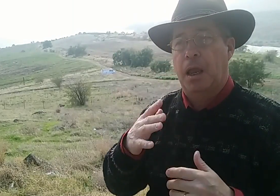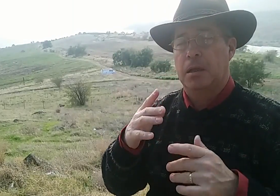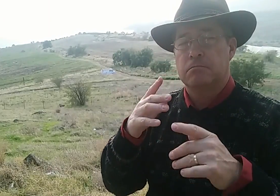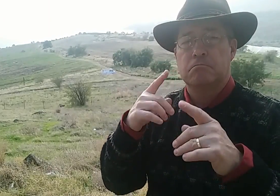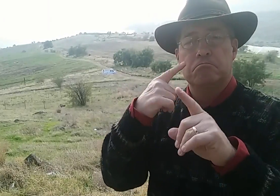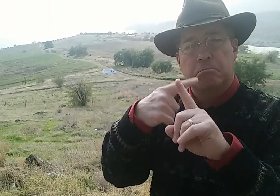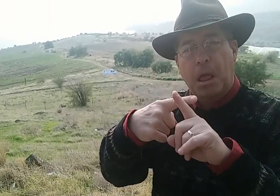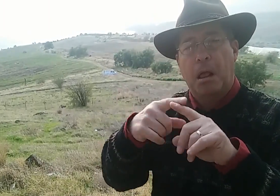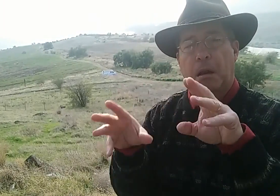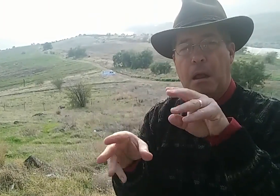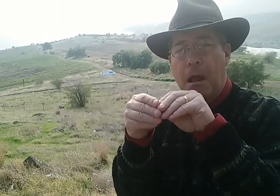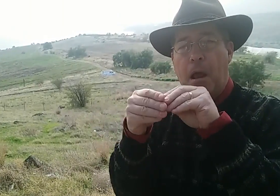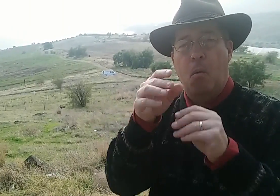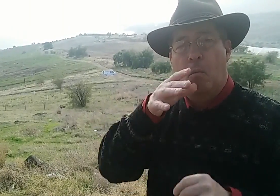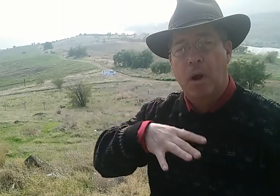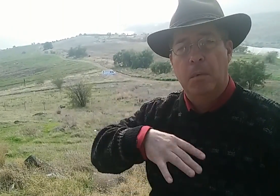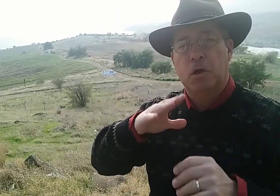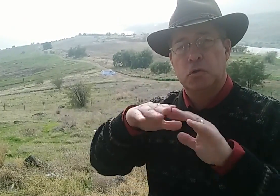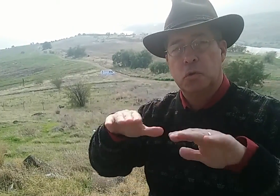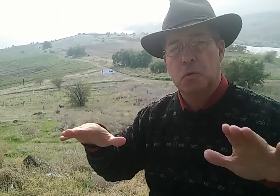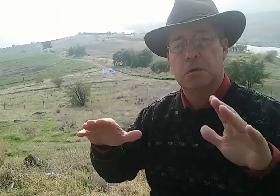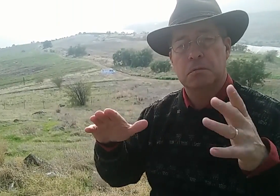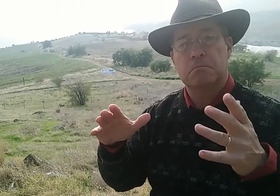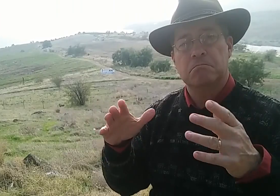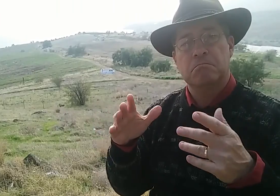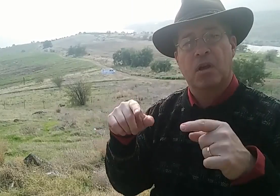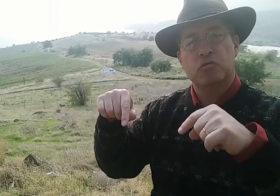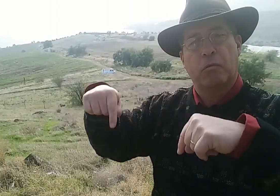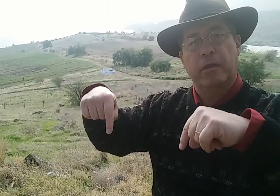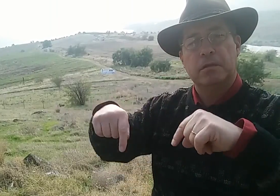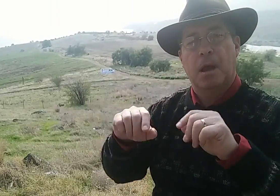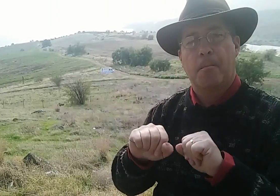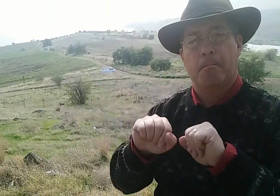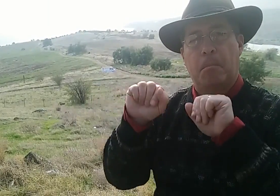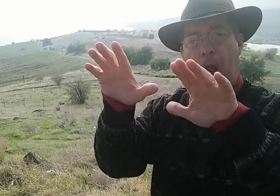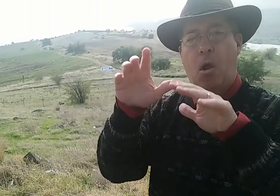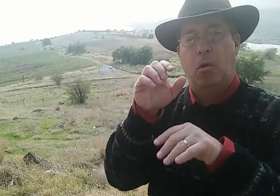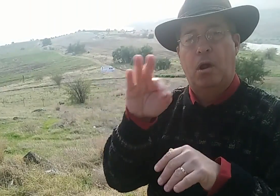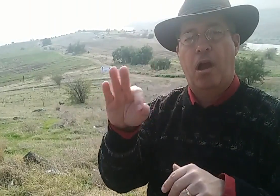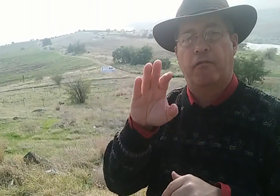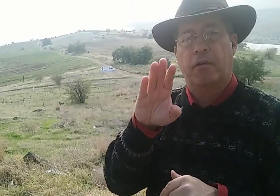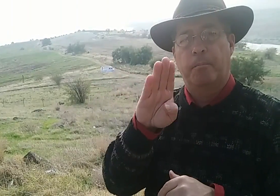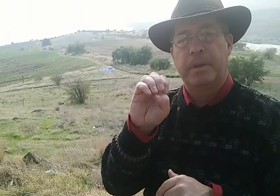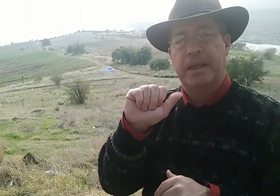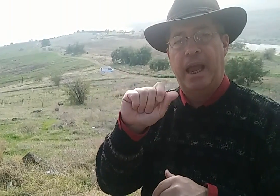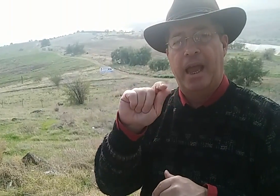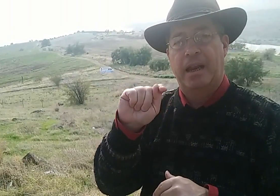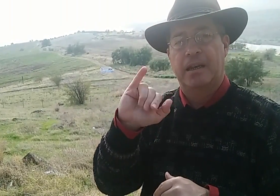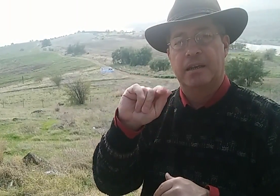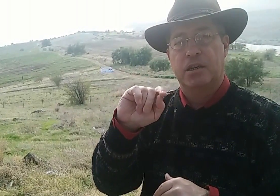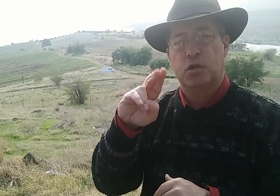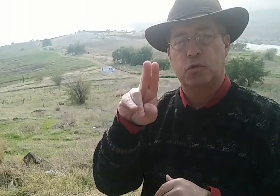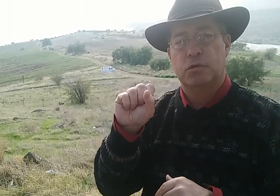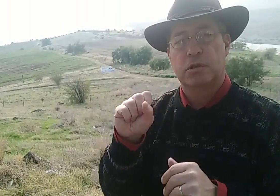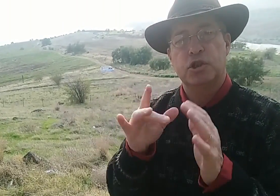of 5,000 people plus women and children here in this area of the Mount of